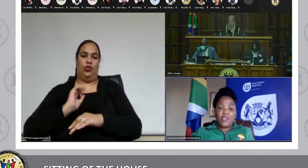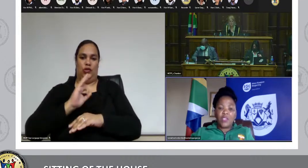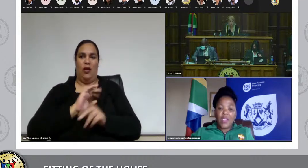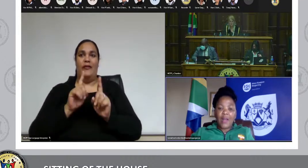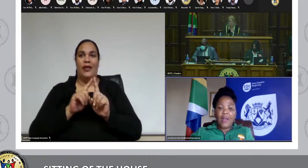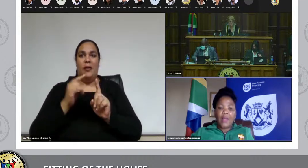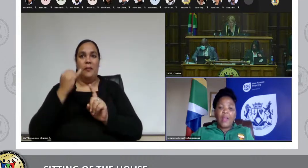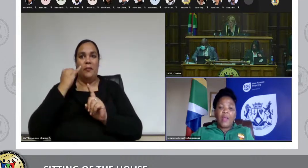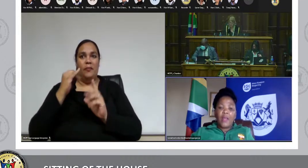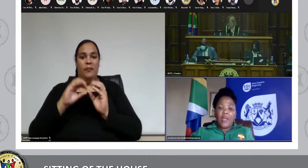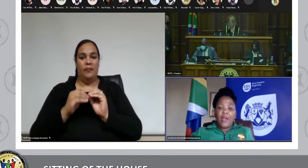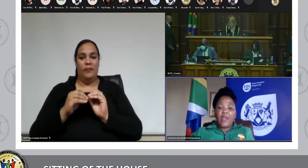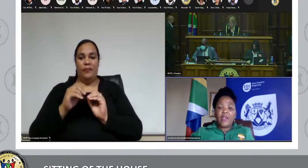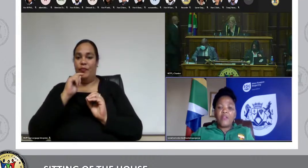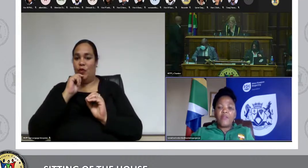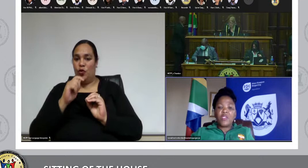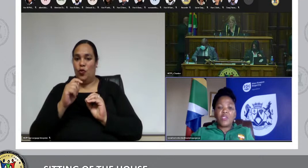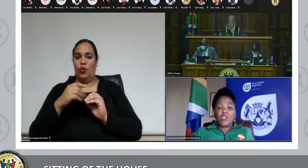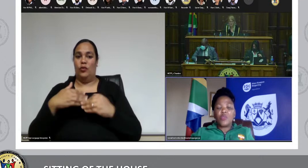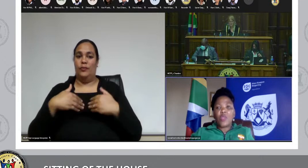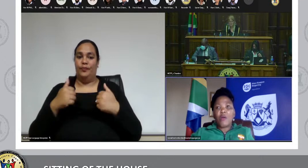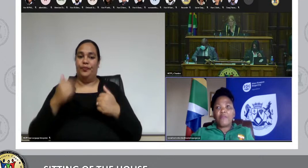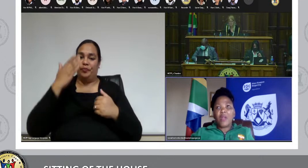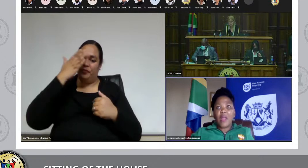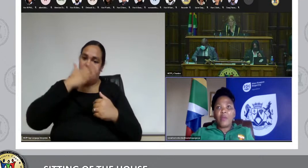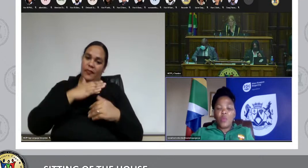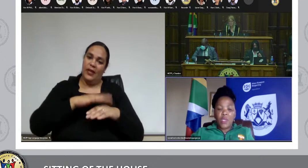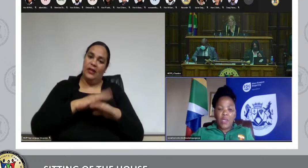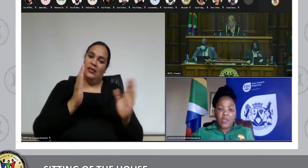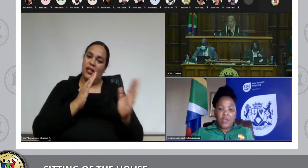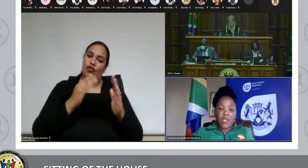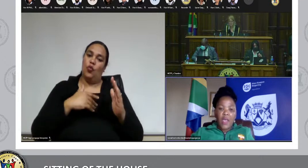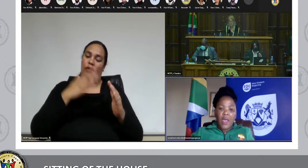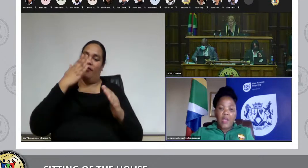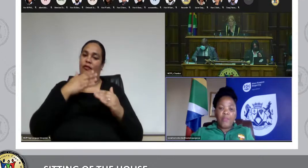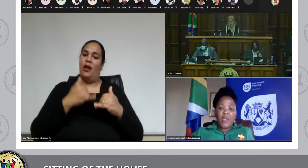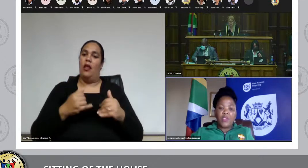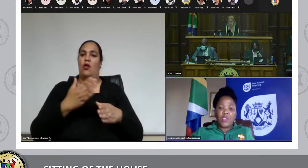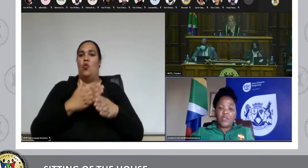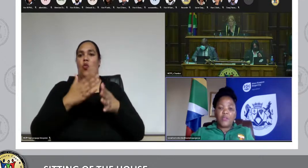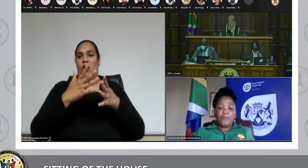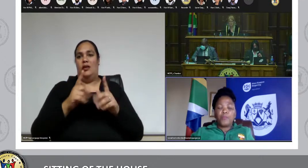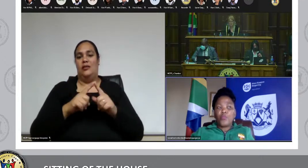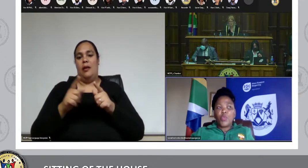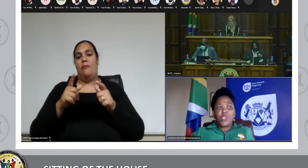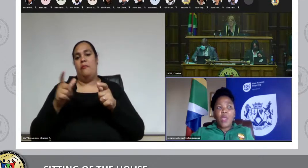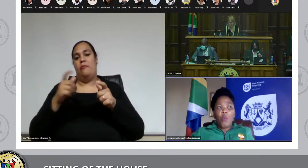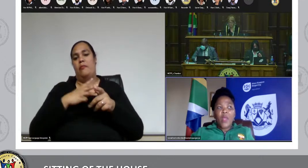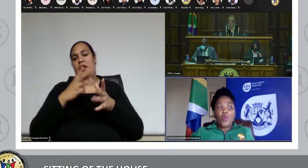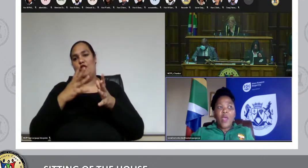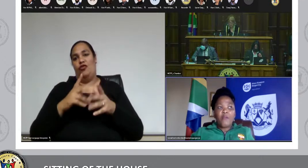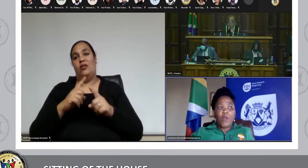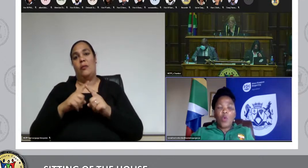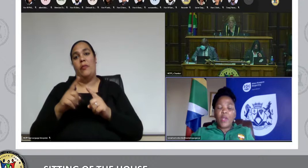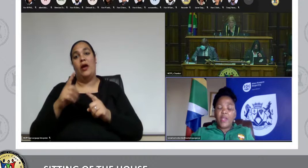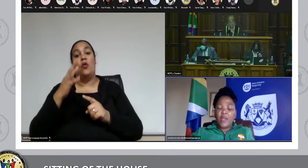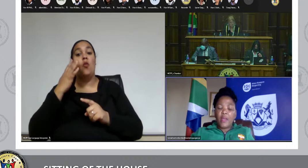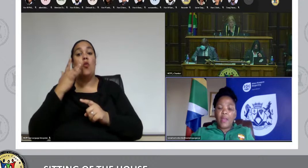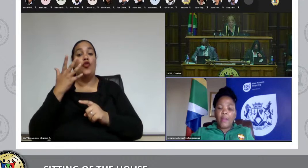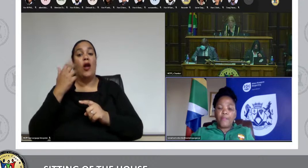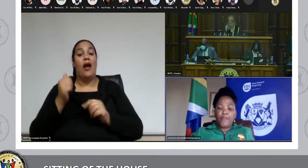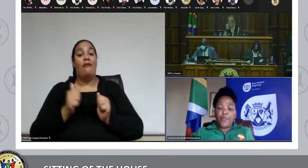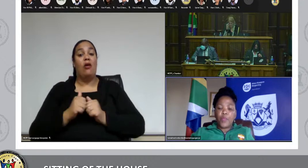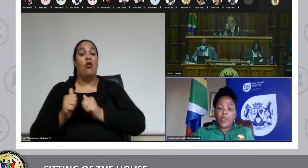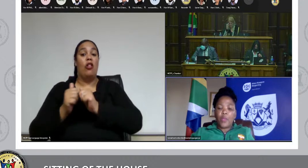initiated intentional healing and grieving sessions with our frontline workers and managers. Because when you have a